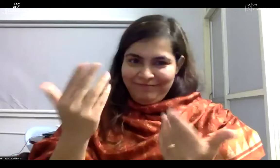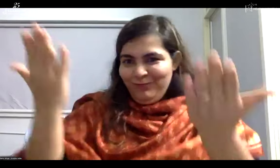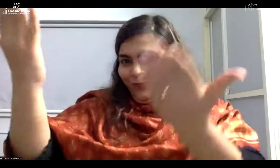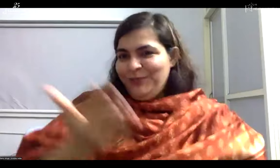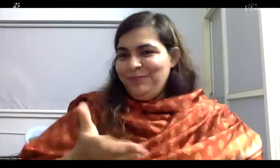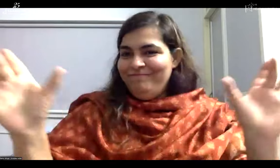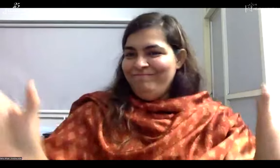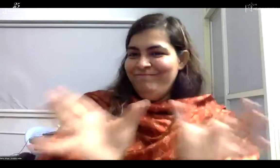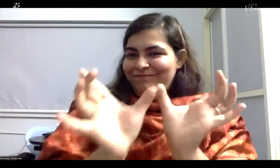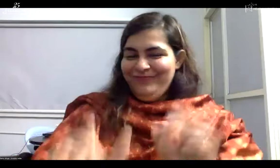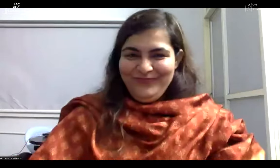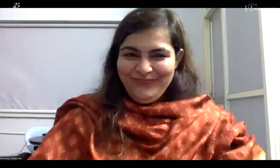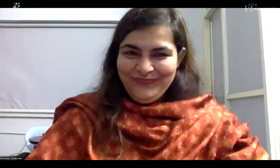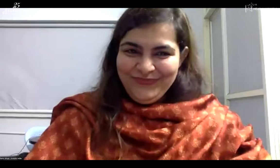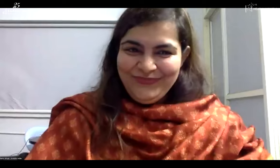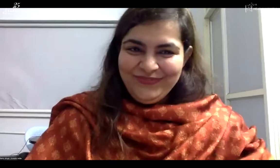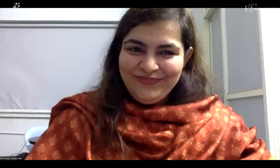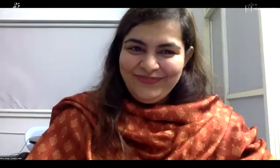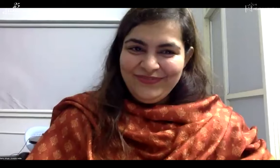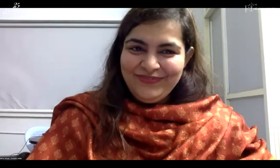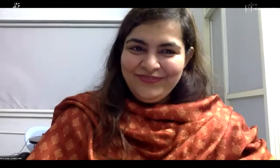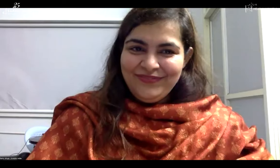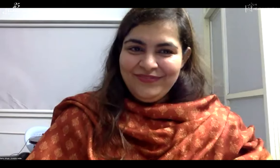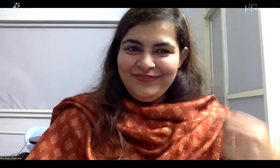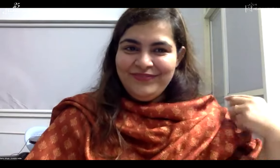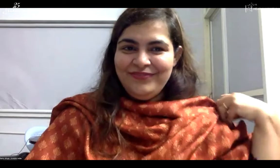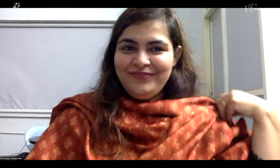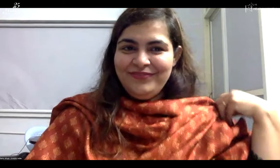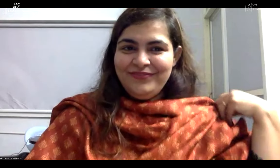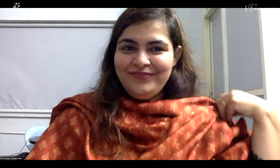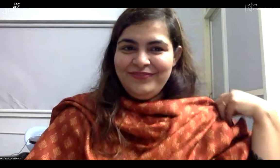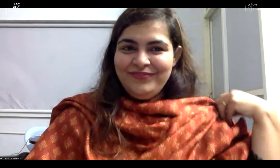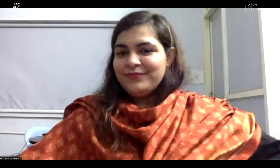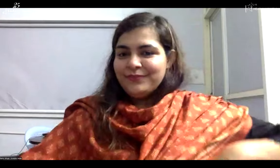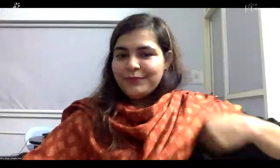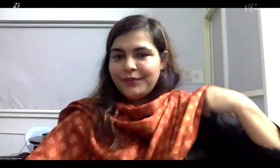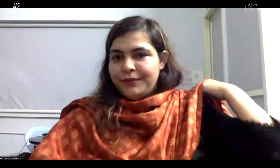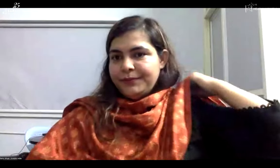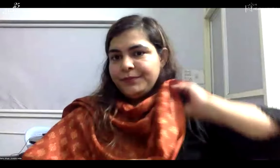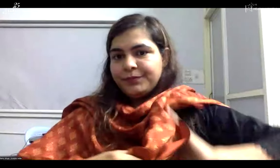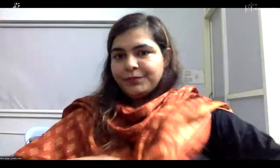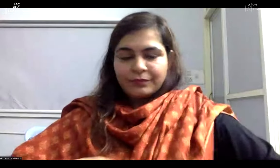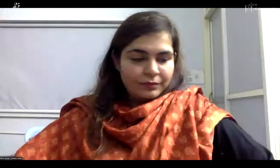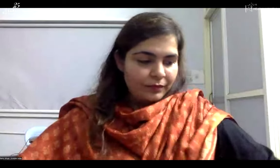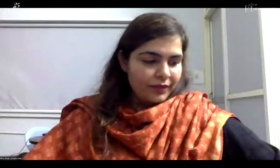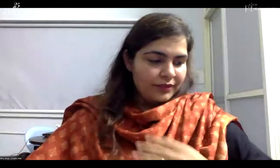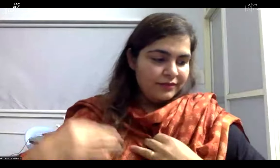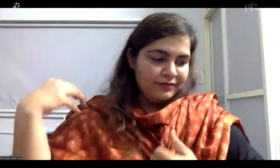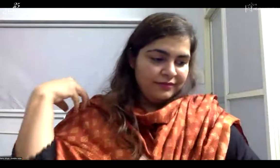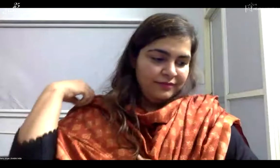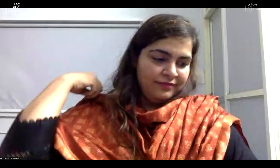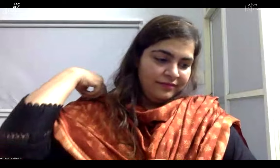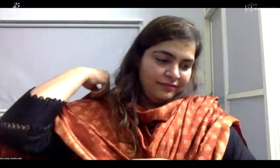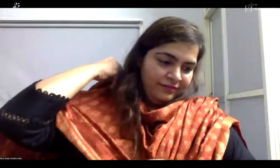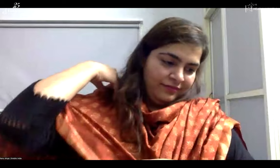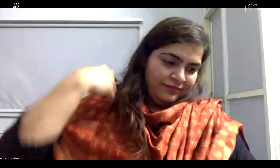communicate. And if I make some voice, they would like come and save me also, protect me. So yes, dogs are my favorite animal and I